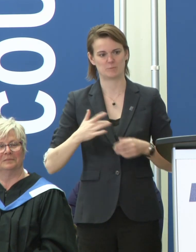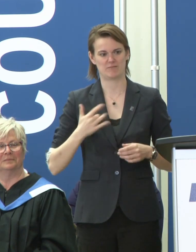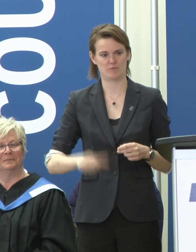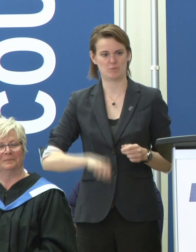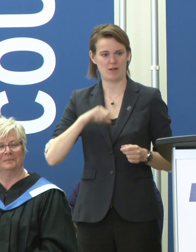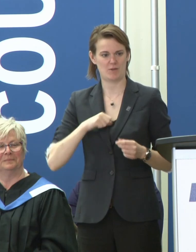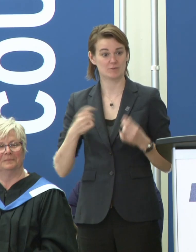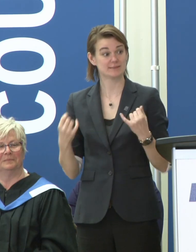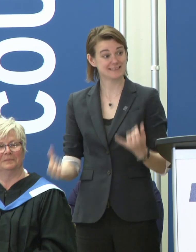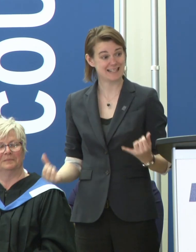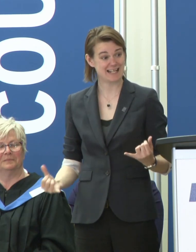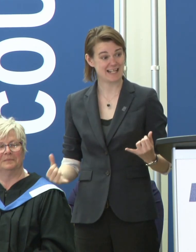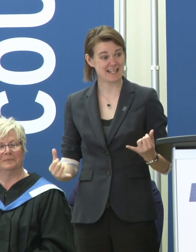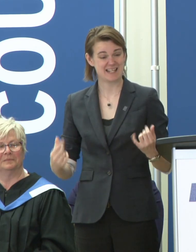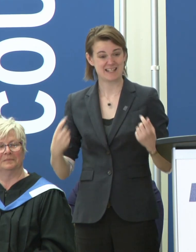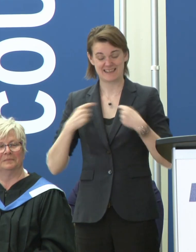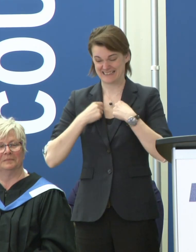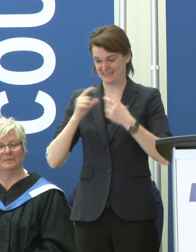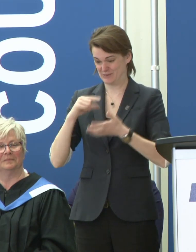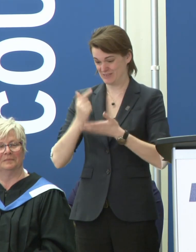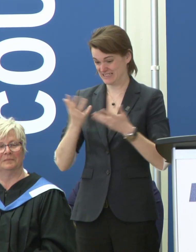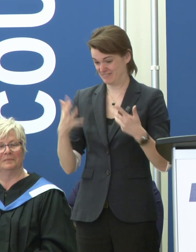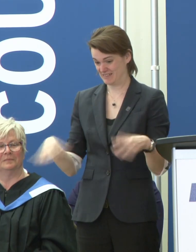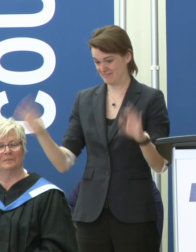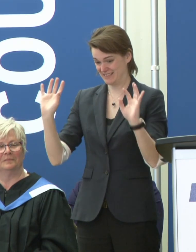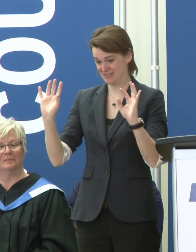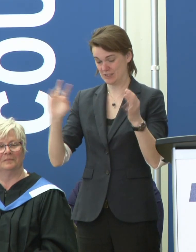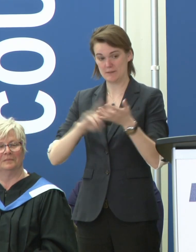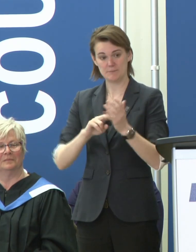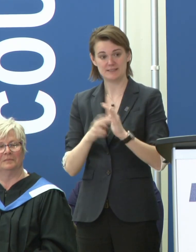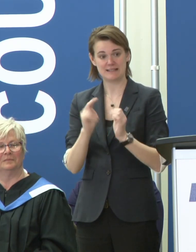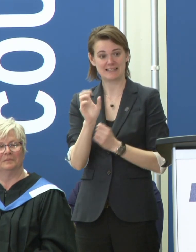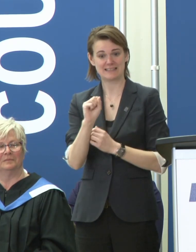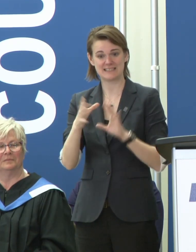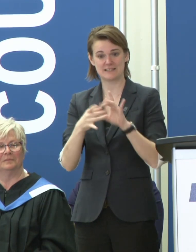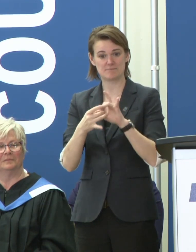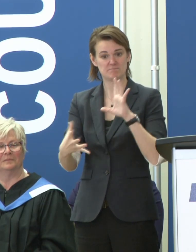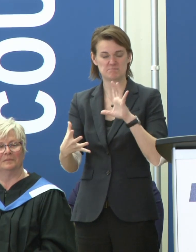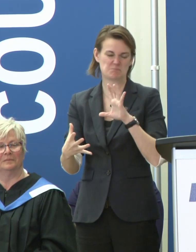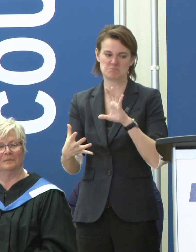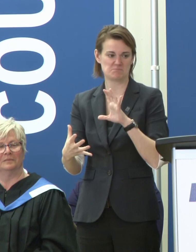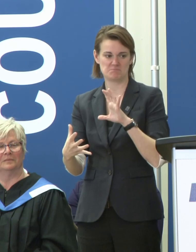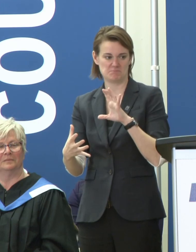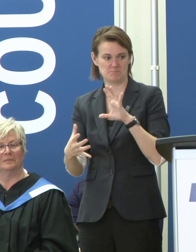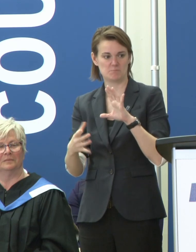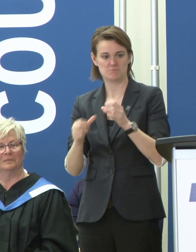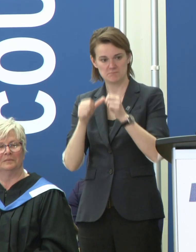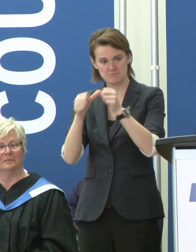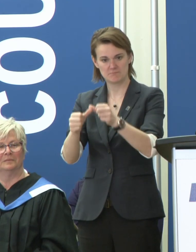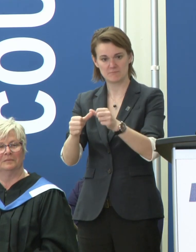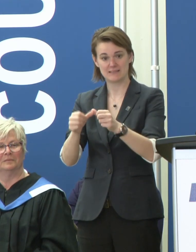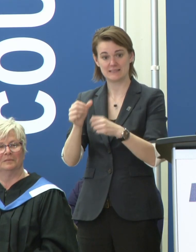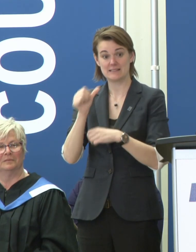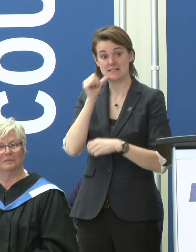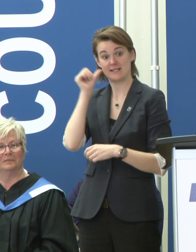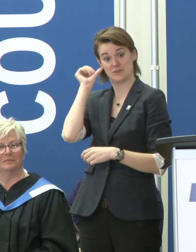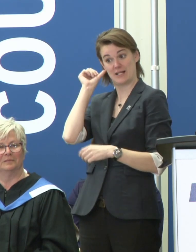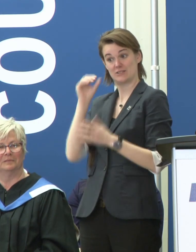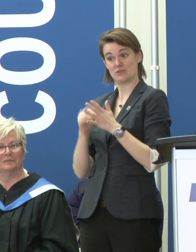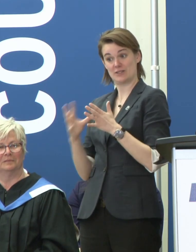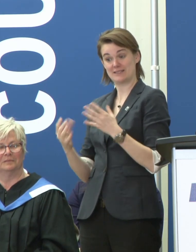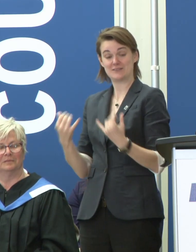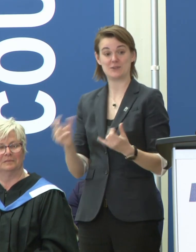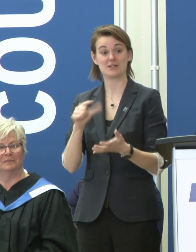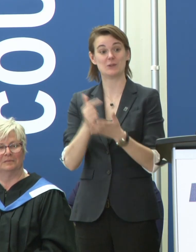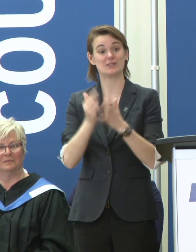your gown, your connection to NSCC does not end there. Yesterday you were students, today you're graduates, but